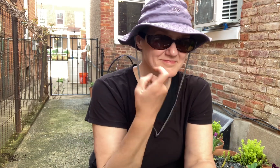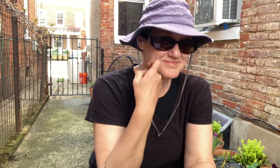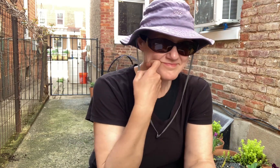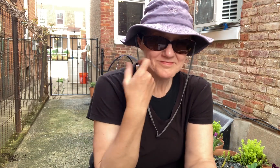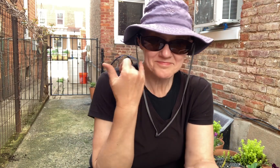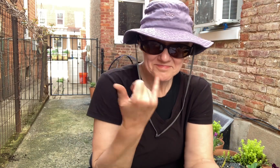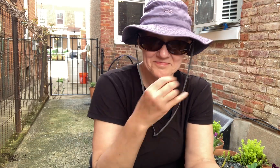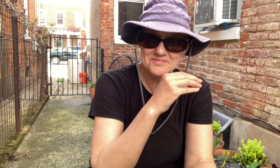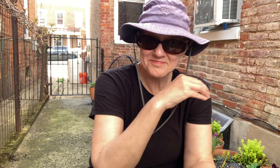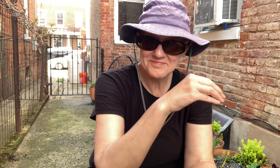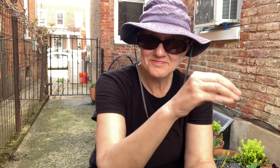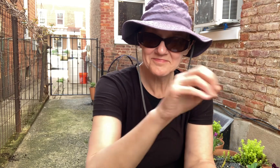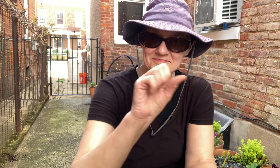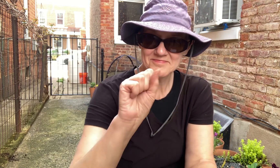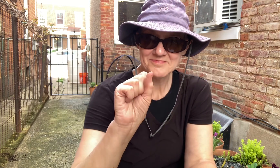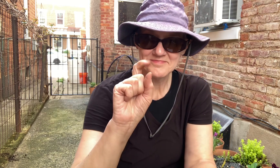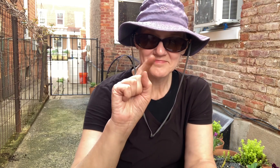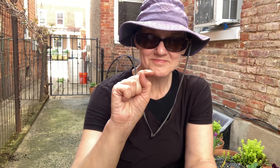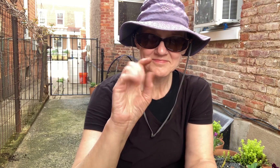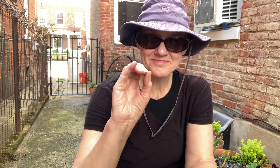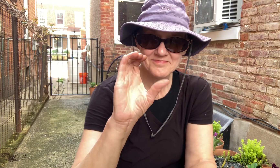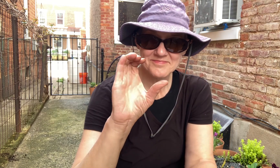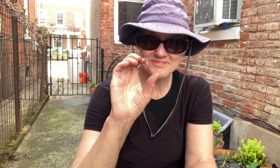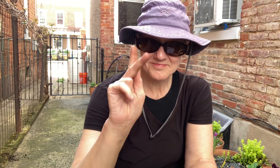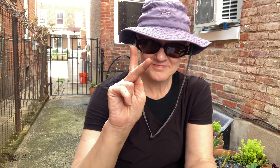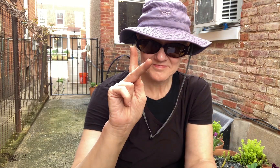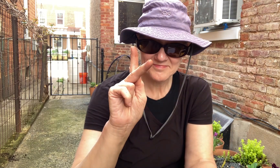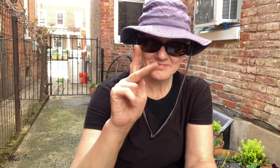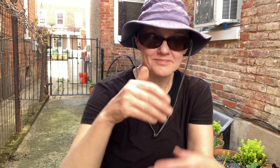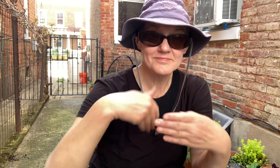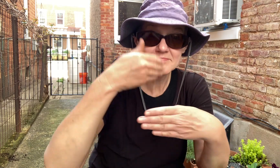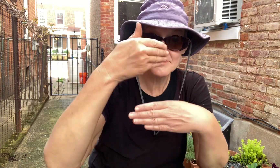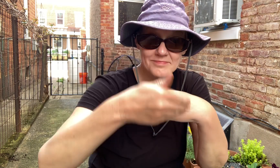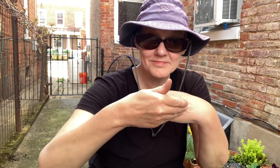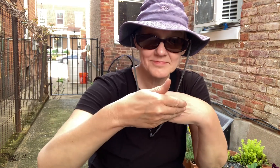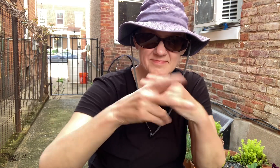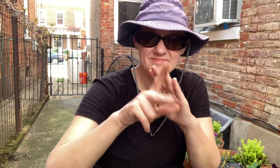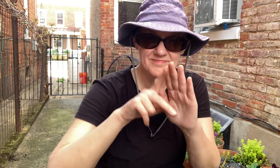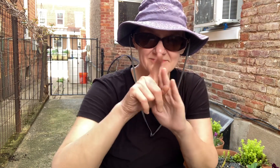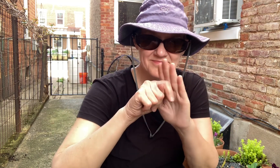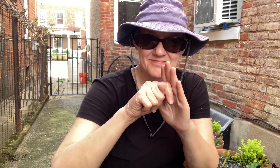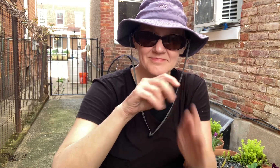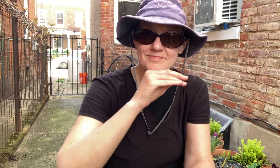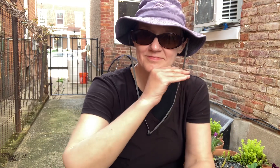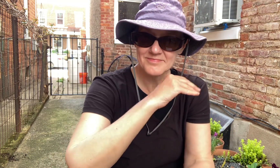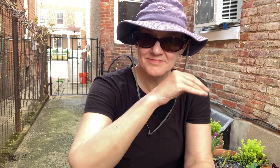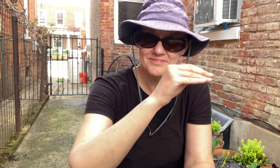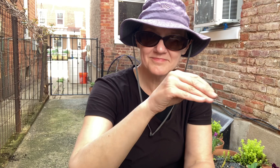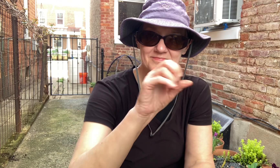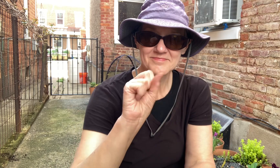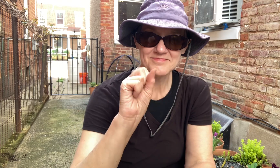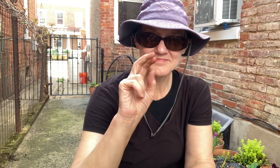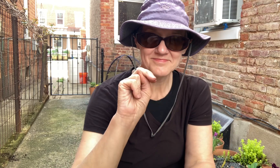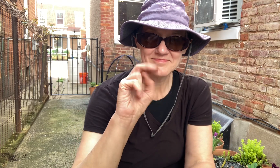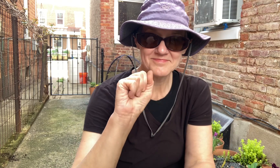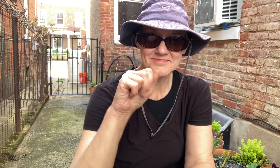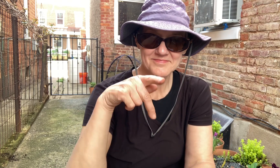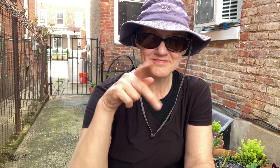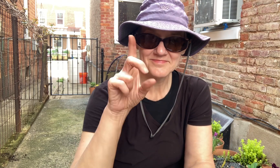And they're annual flowers, so I plant them fresh every year. So we have stock, and in the next video, I'll